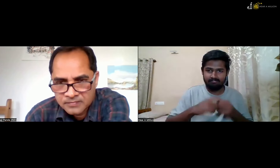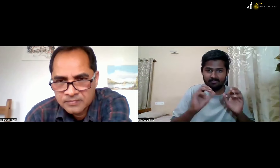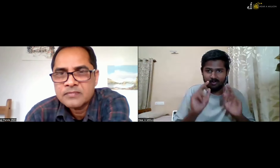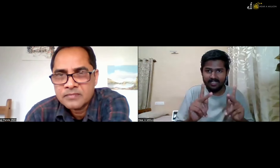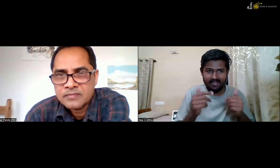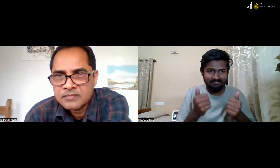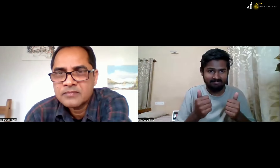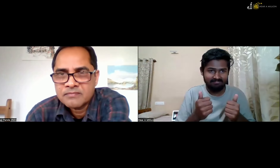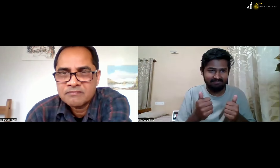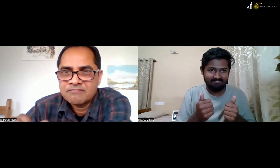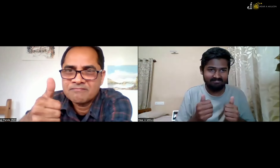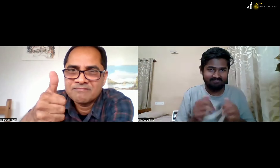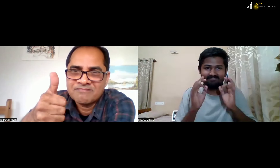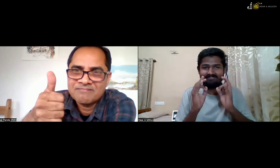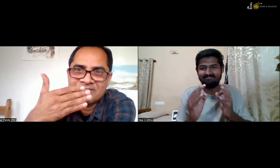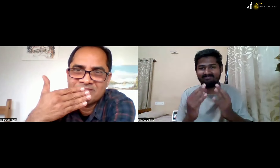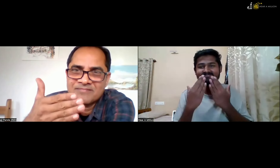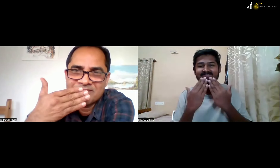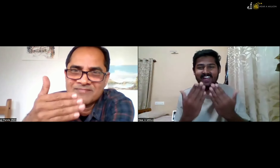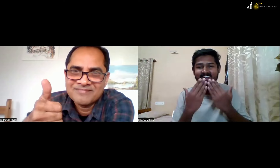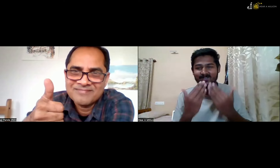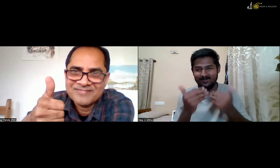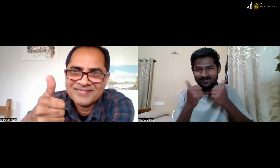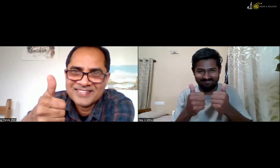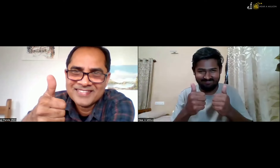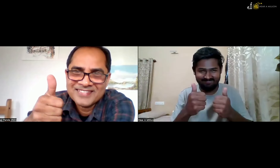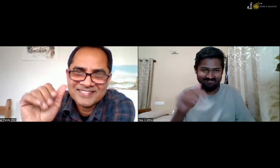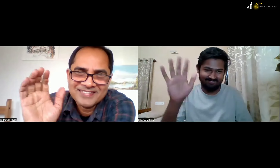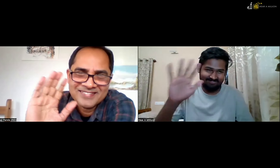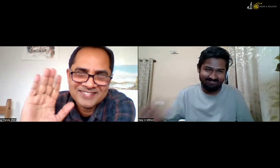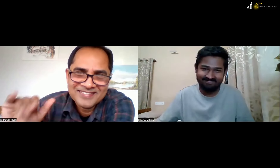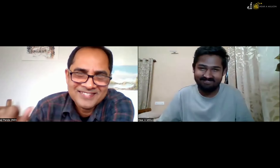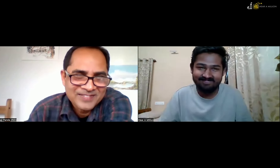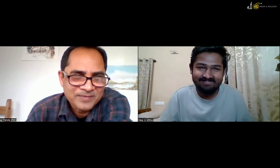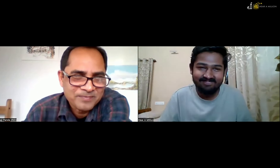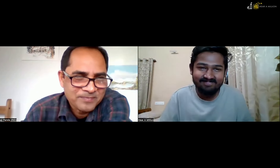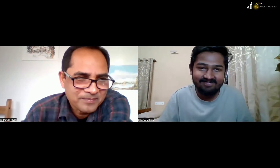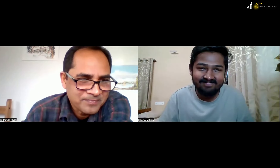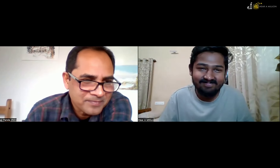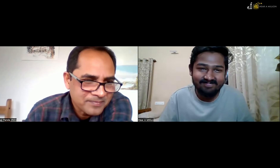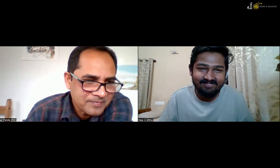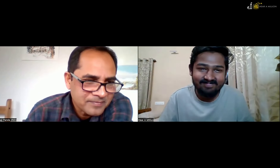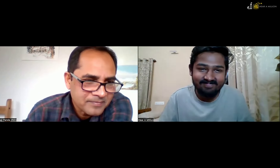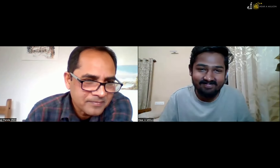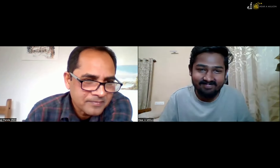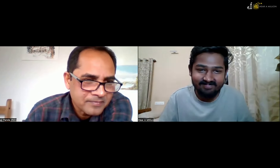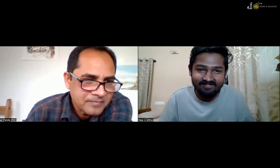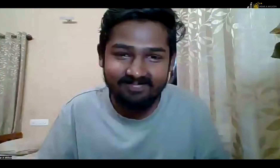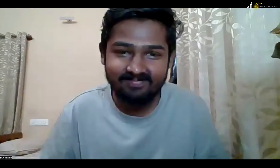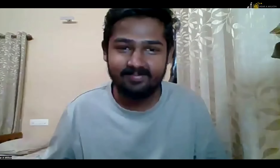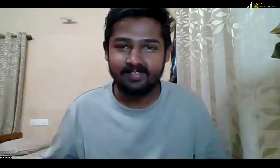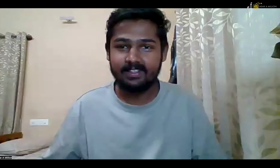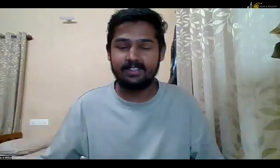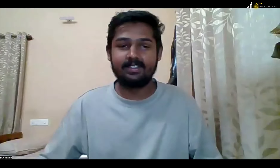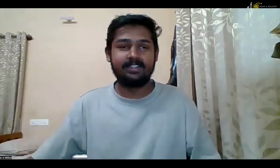any doubts, any questions which are referred to you, we would request you to please come back. Thank you so much, Sibaji.